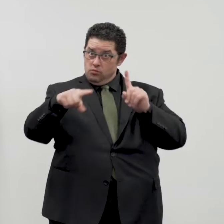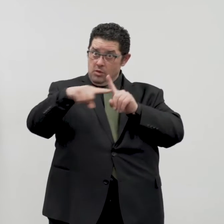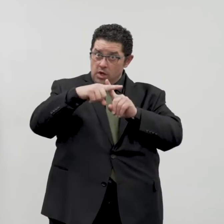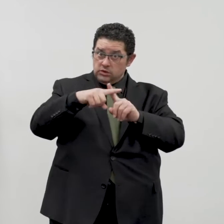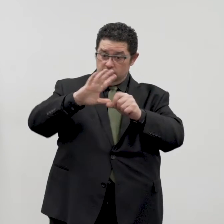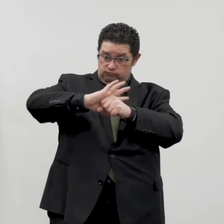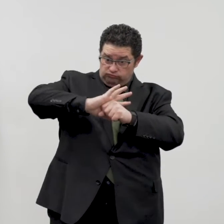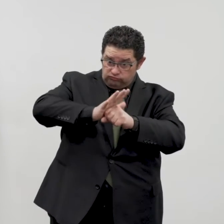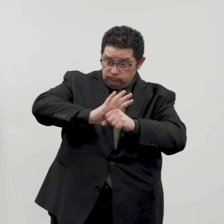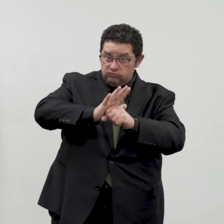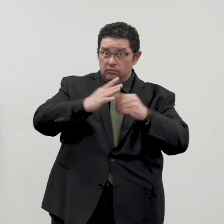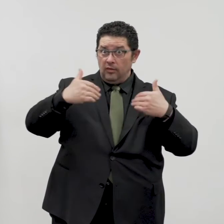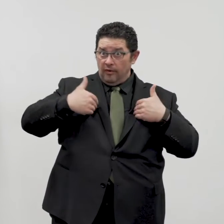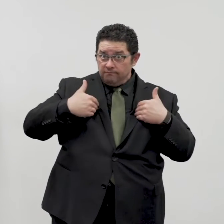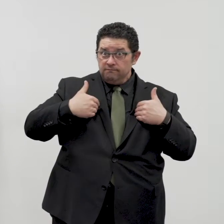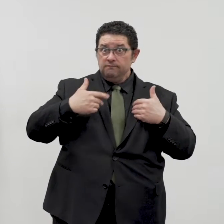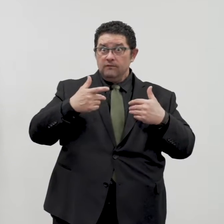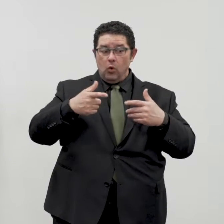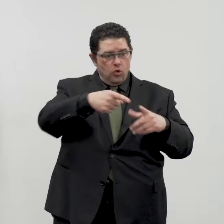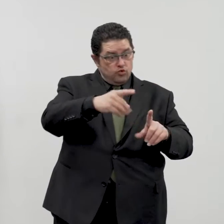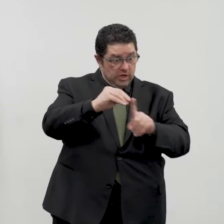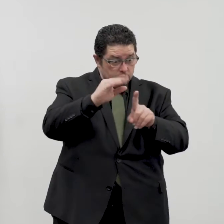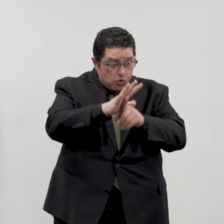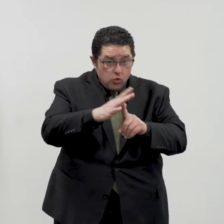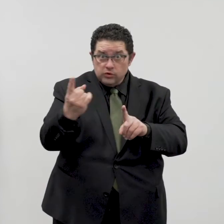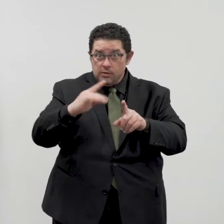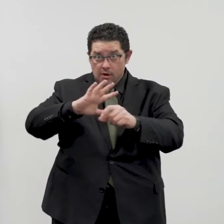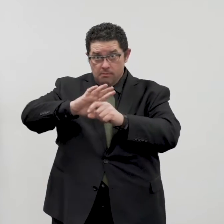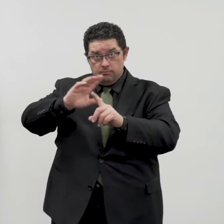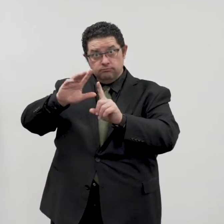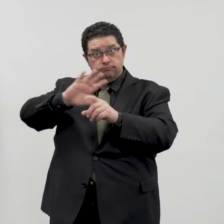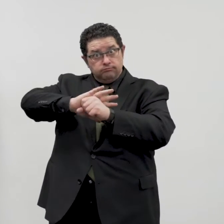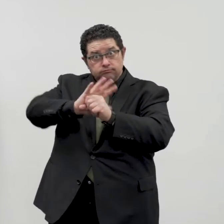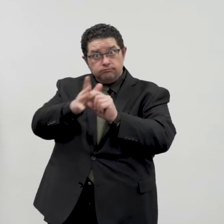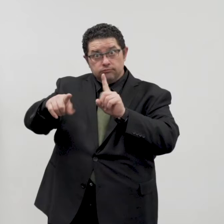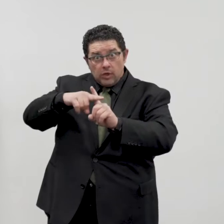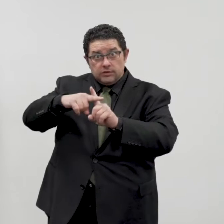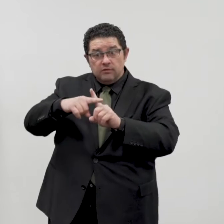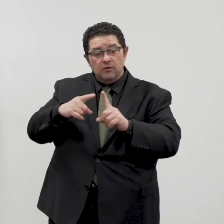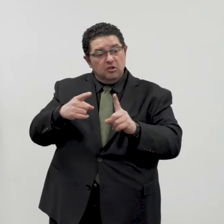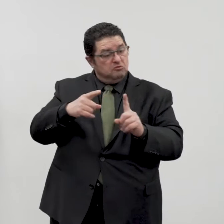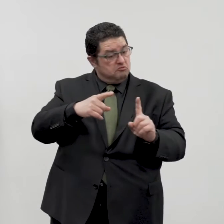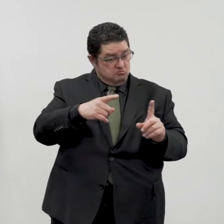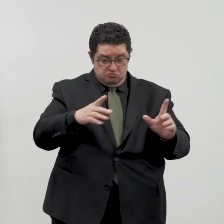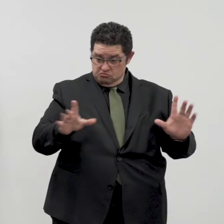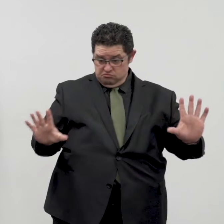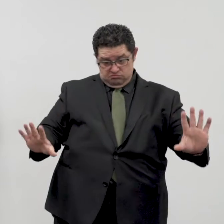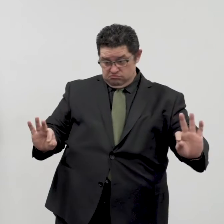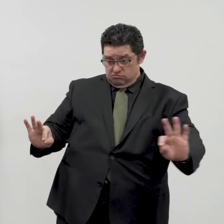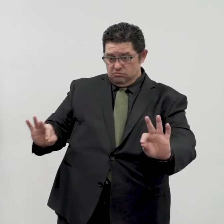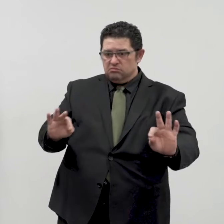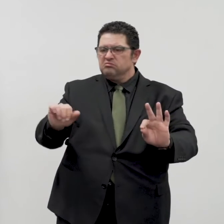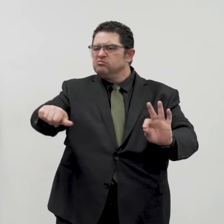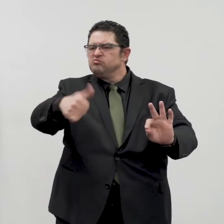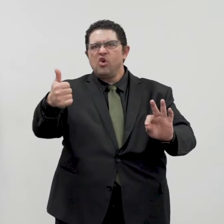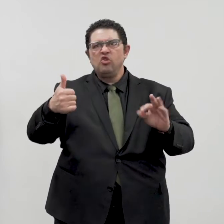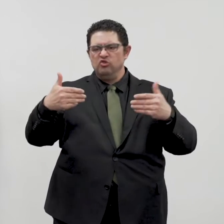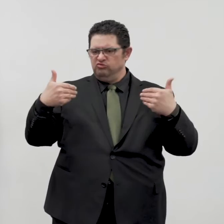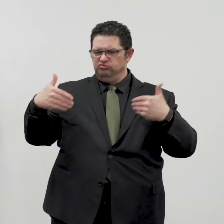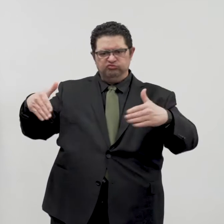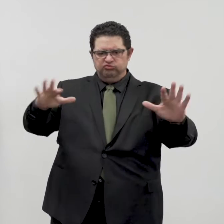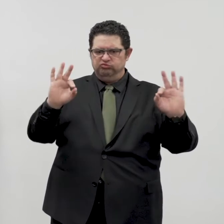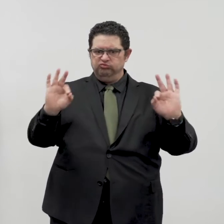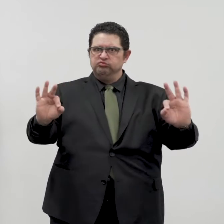who've been exposed to someone's positive, who's positive, and then everyone else can go about their activity and get our business community opening